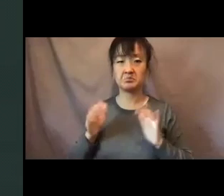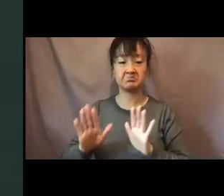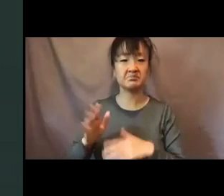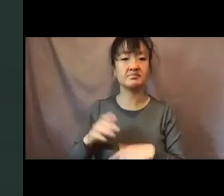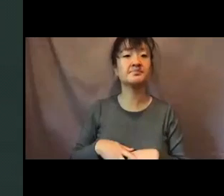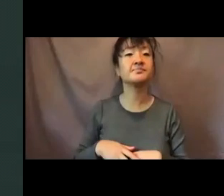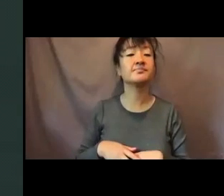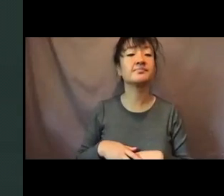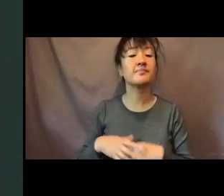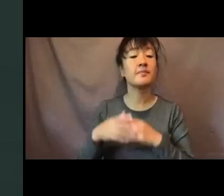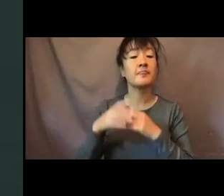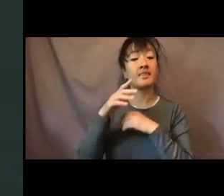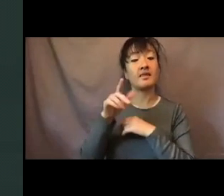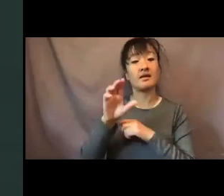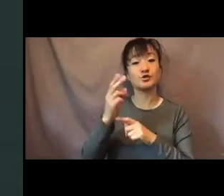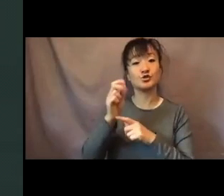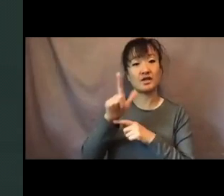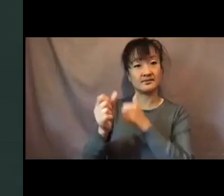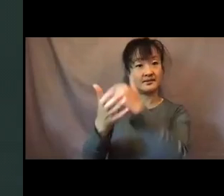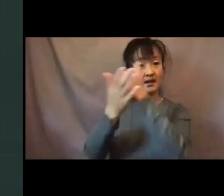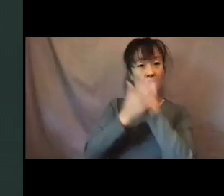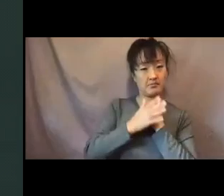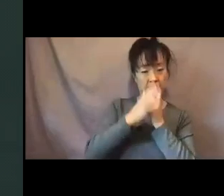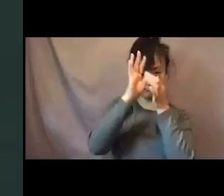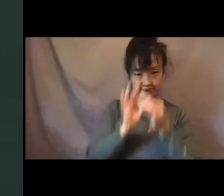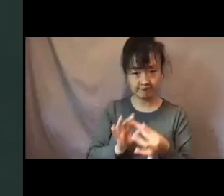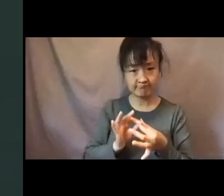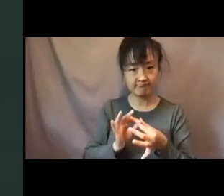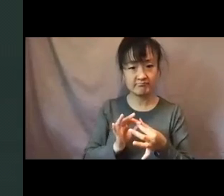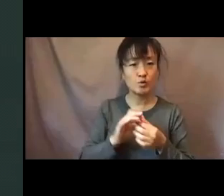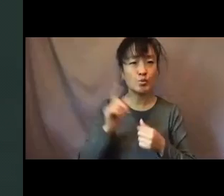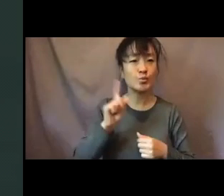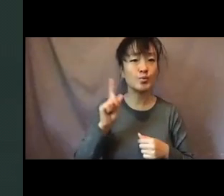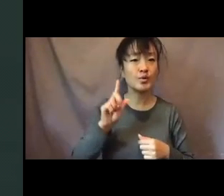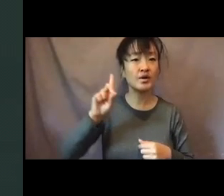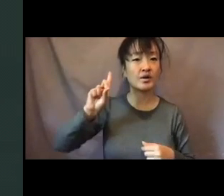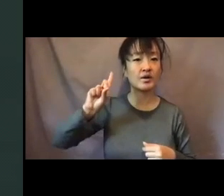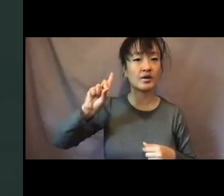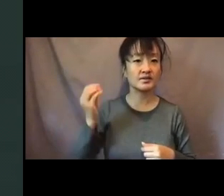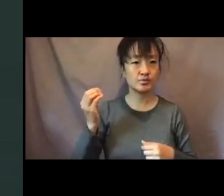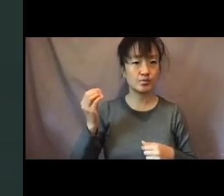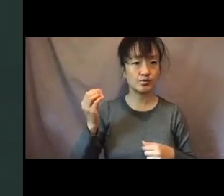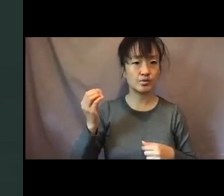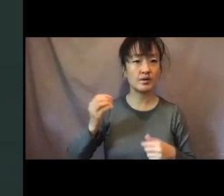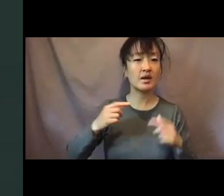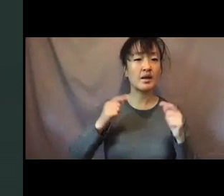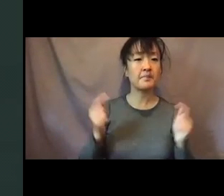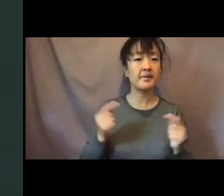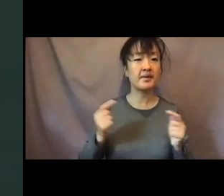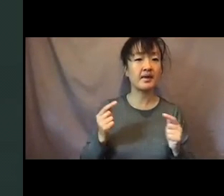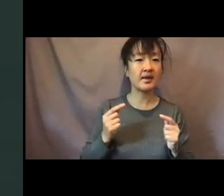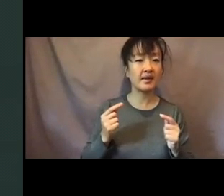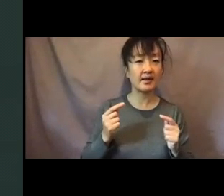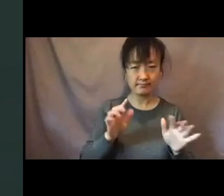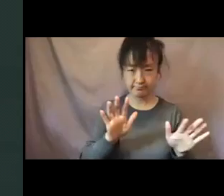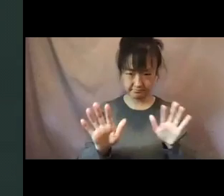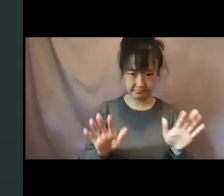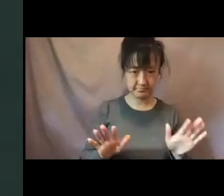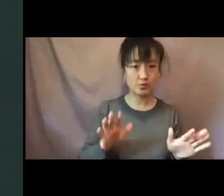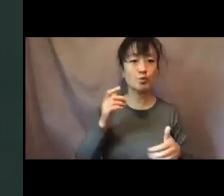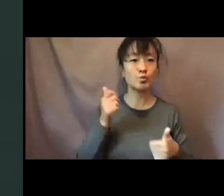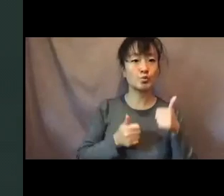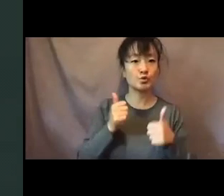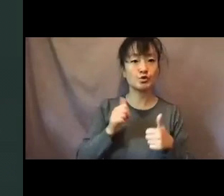us locate and demonstrate the location of disorders. So where someone's pain is will give me an idea of what channels are